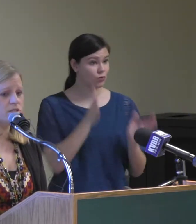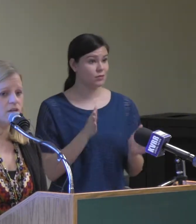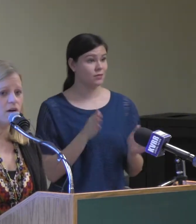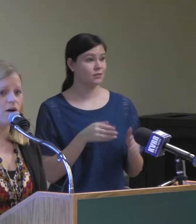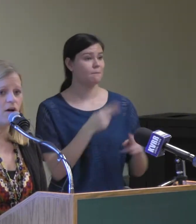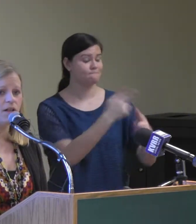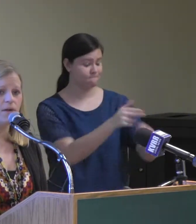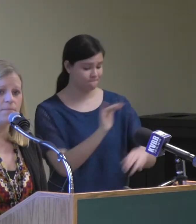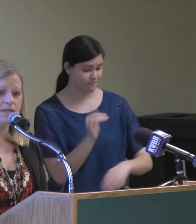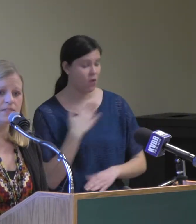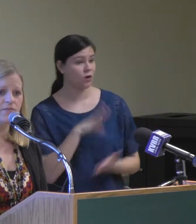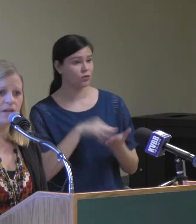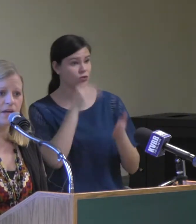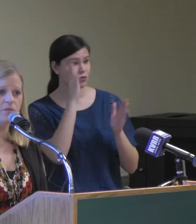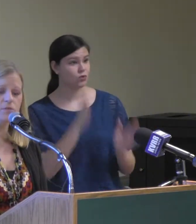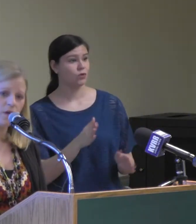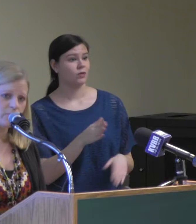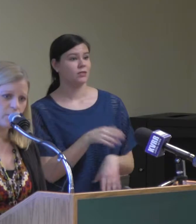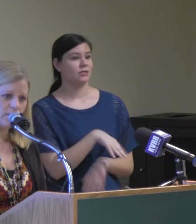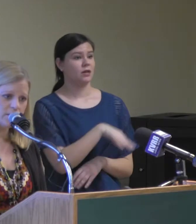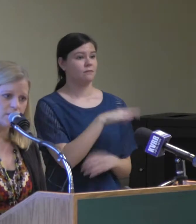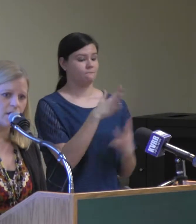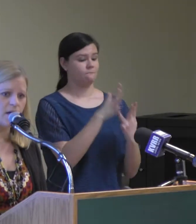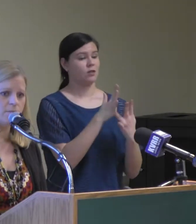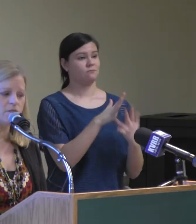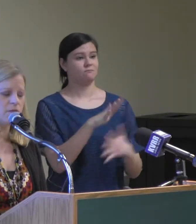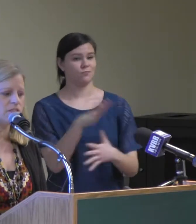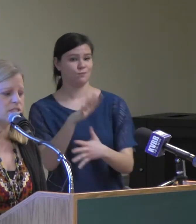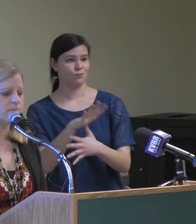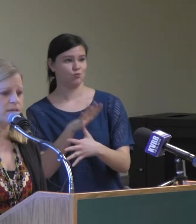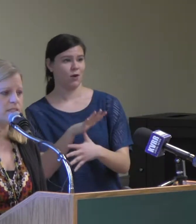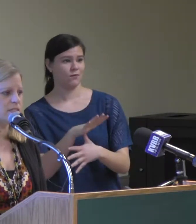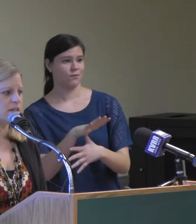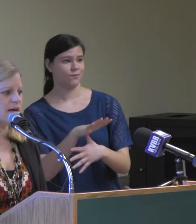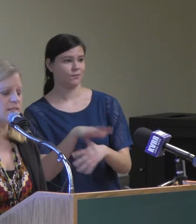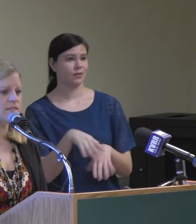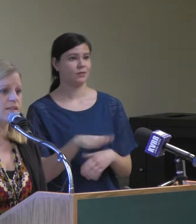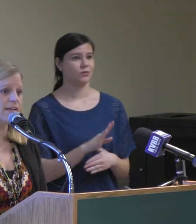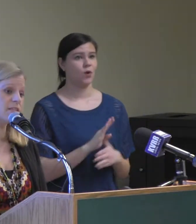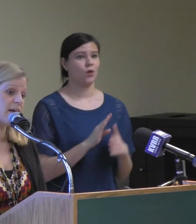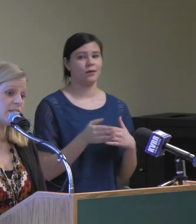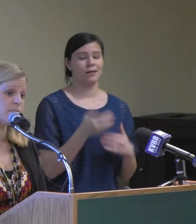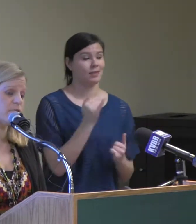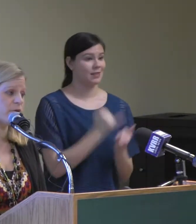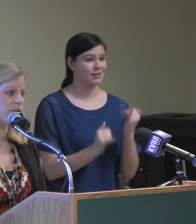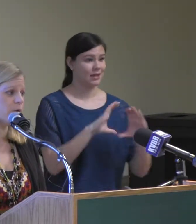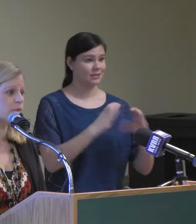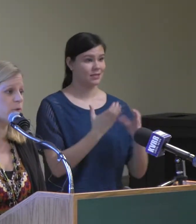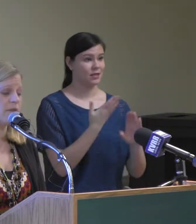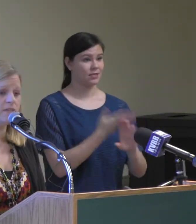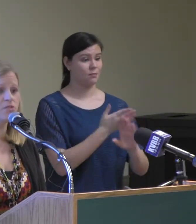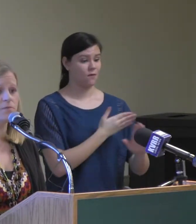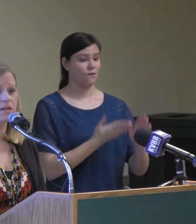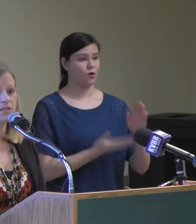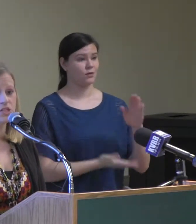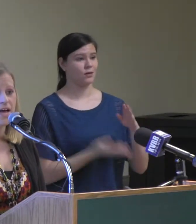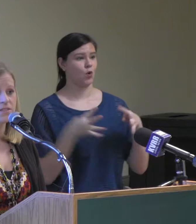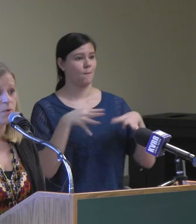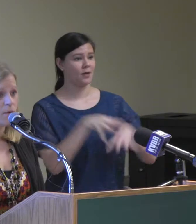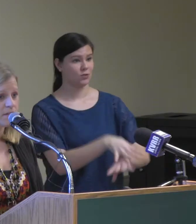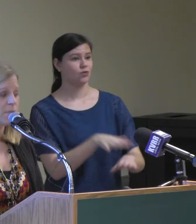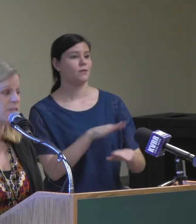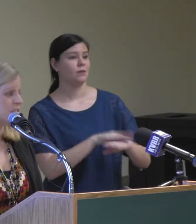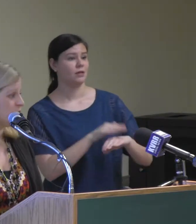our students are all a mix of 9th through 12th graders. So it's just a base. This class is the last class before they go into a mainstream English